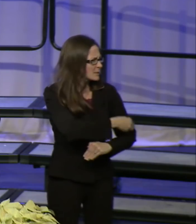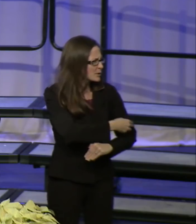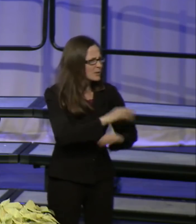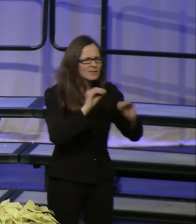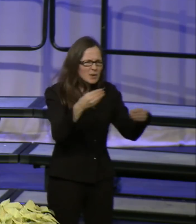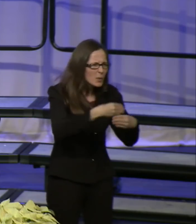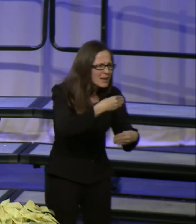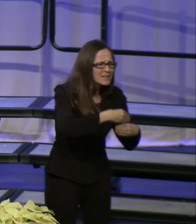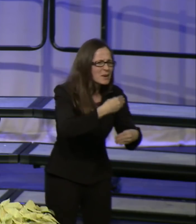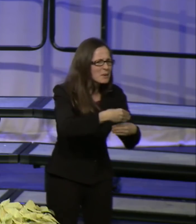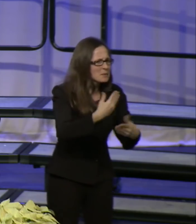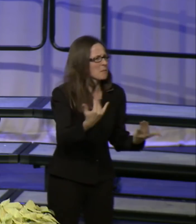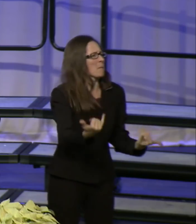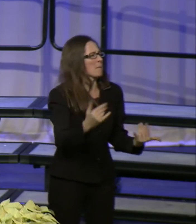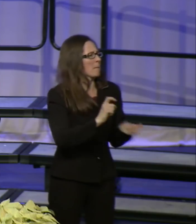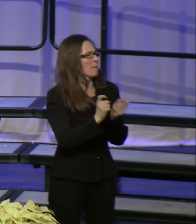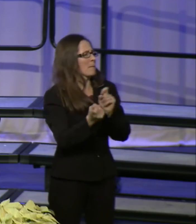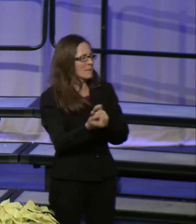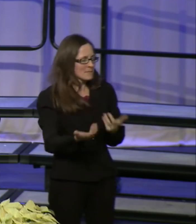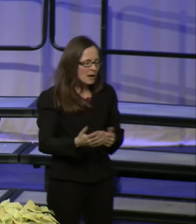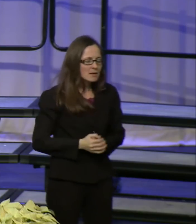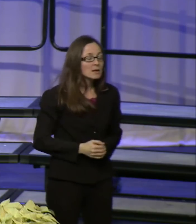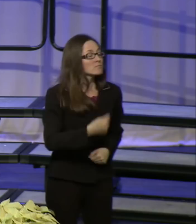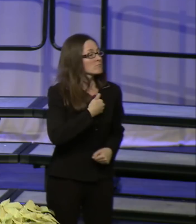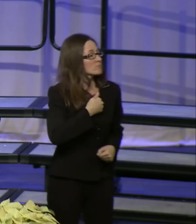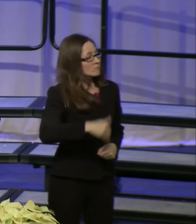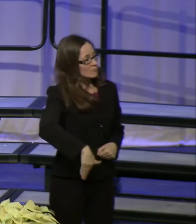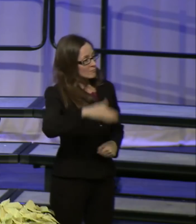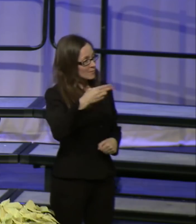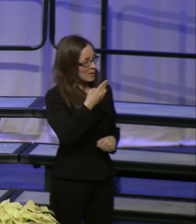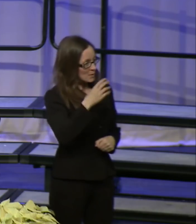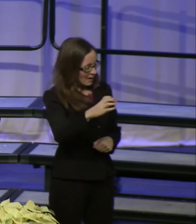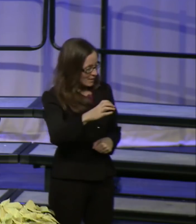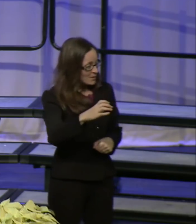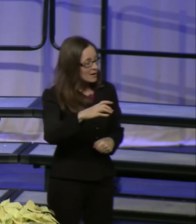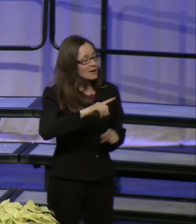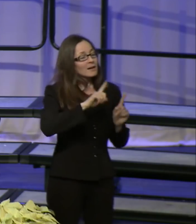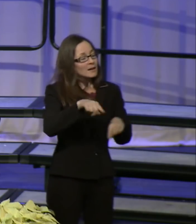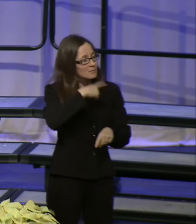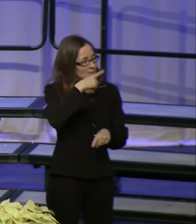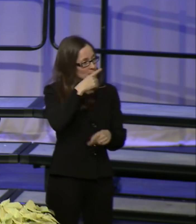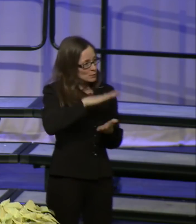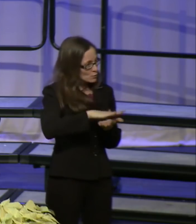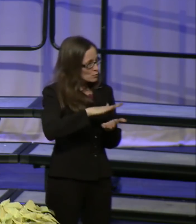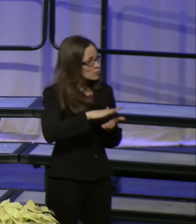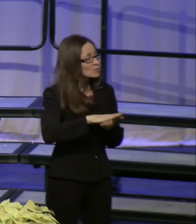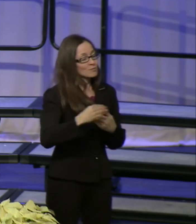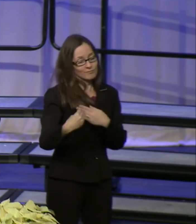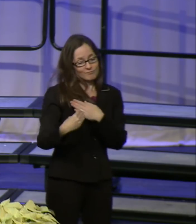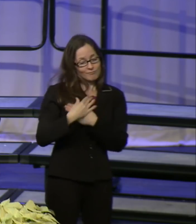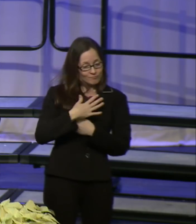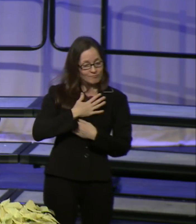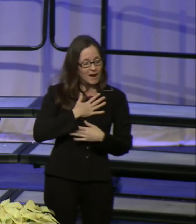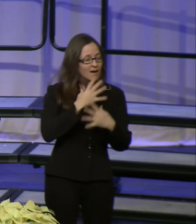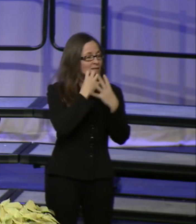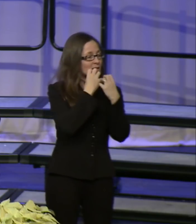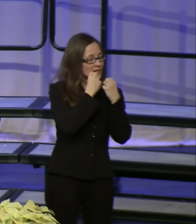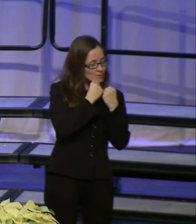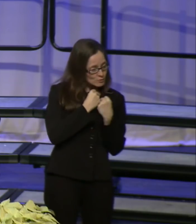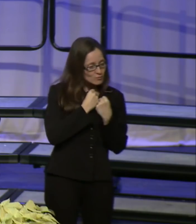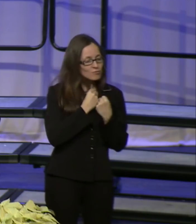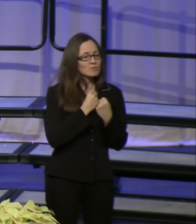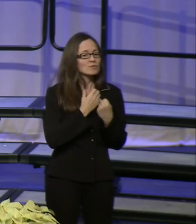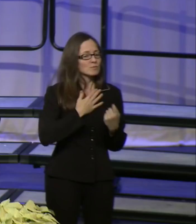Howard County and attending our public schools really shaped my character and my values. I want to ensure that our children